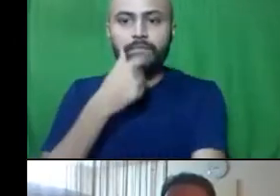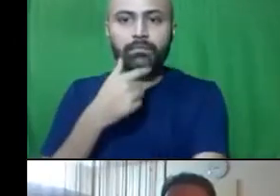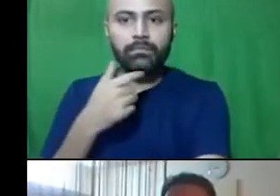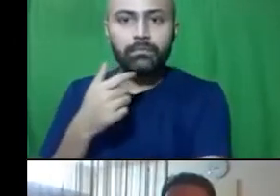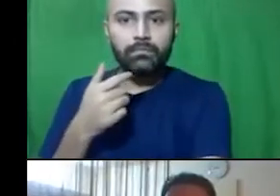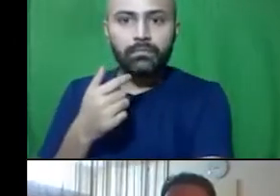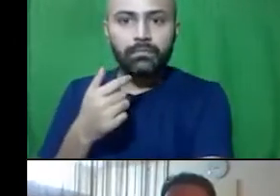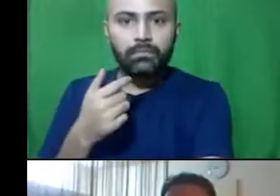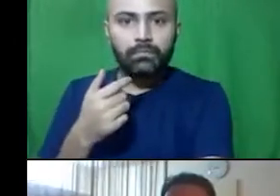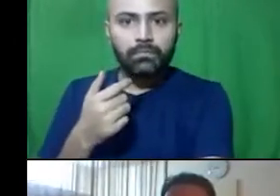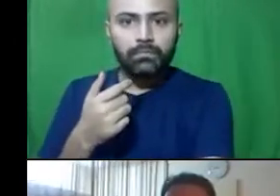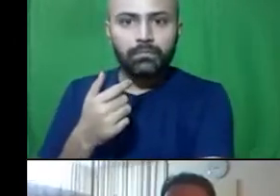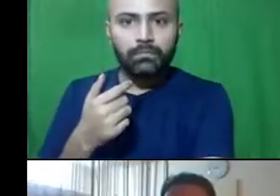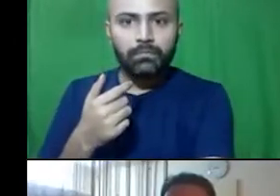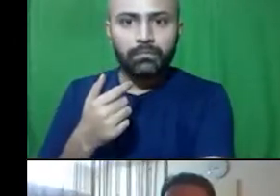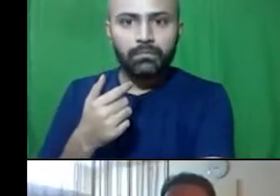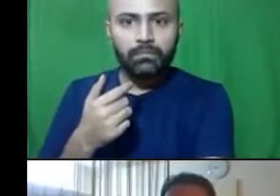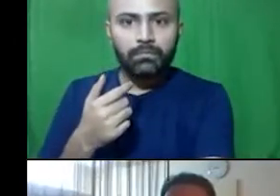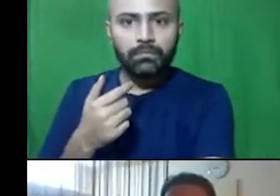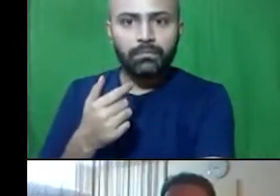Okay.